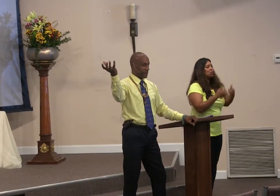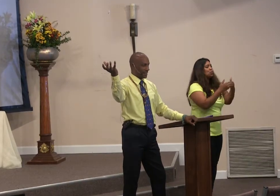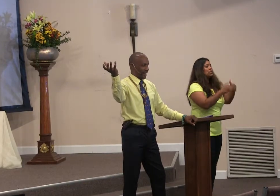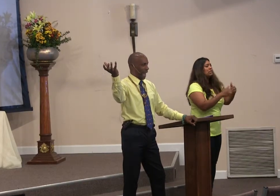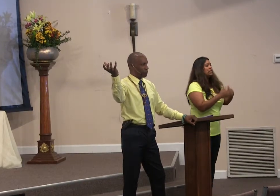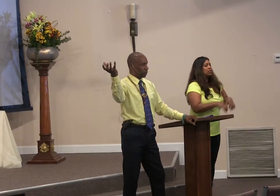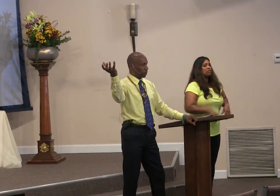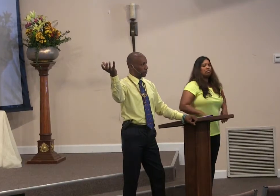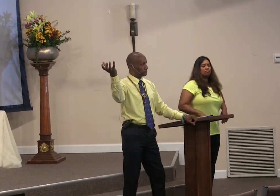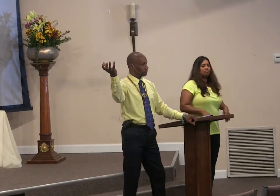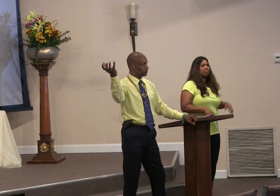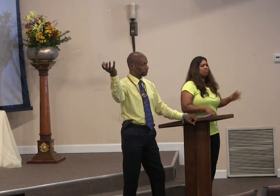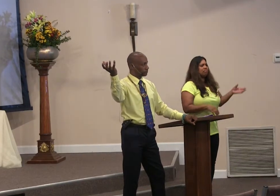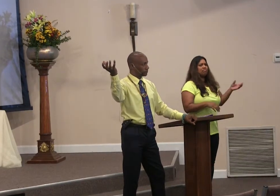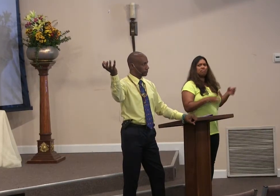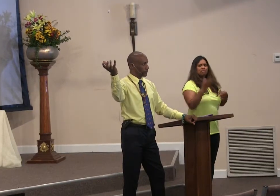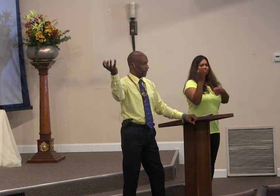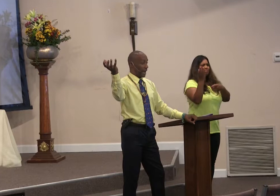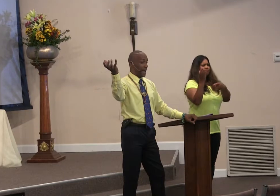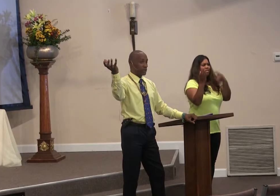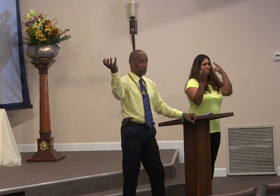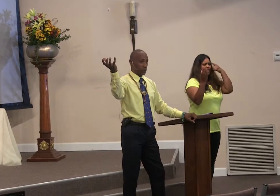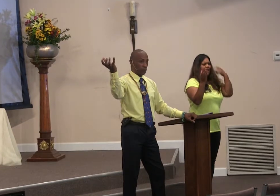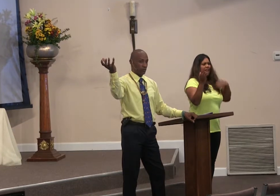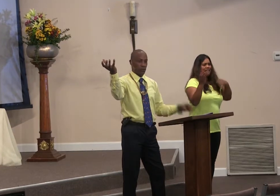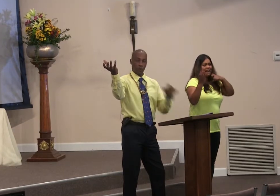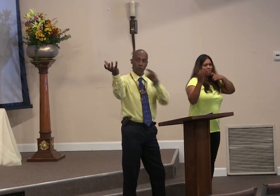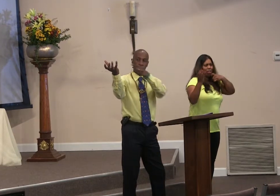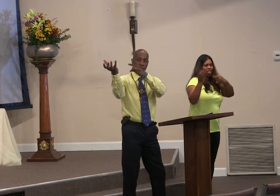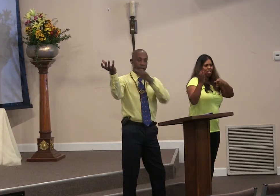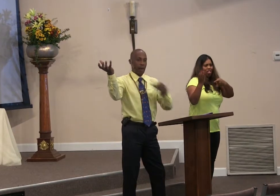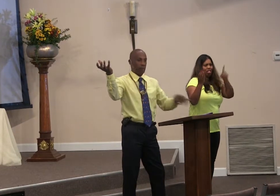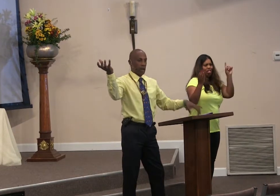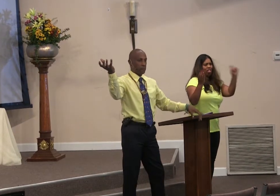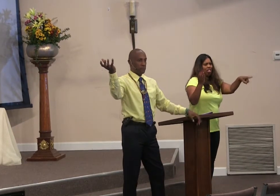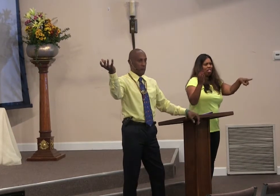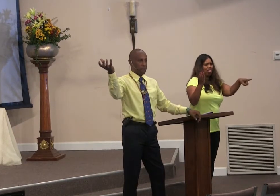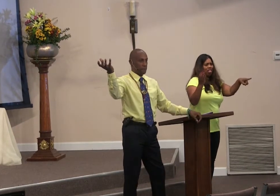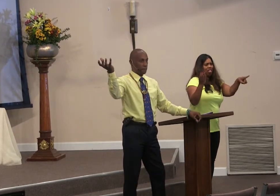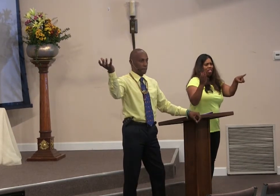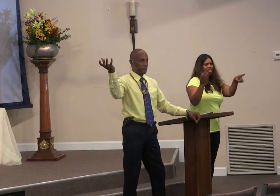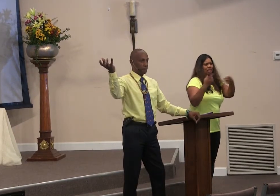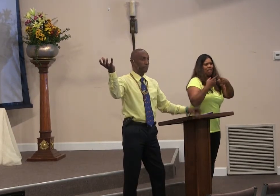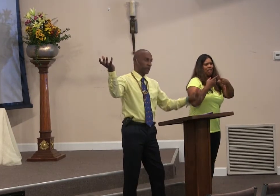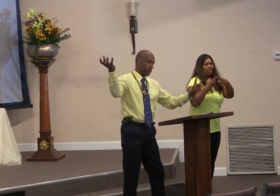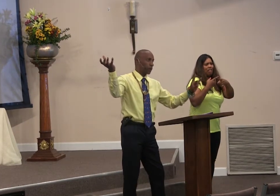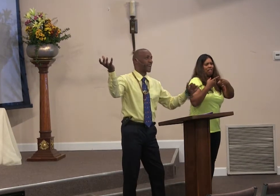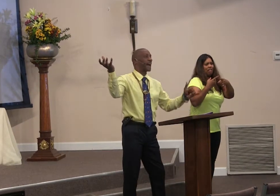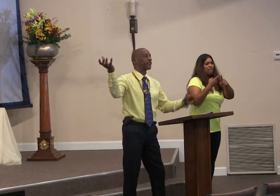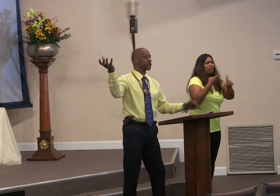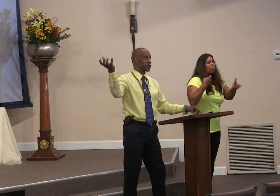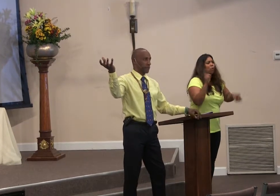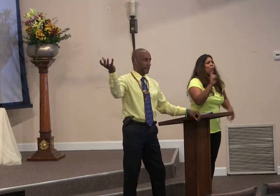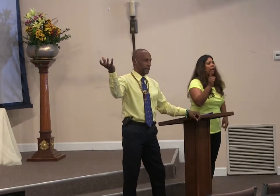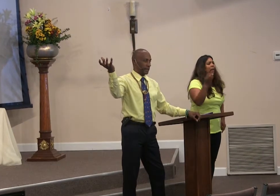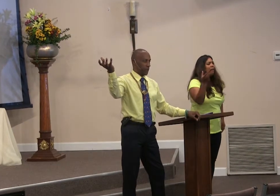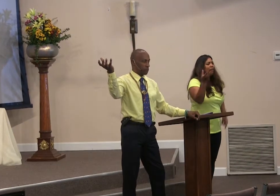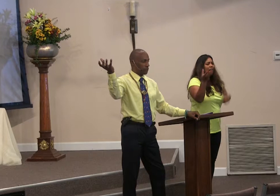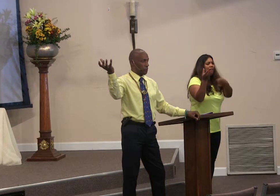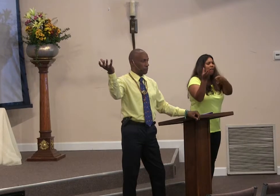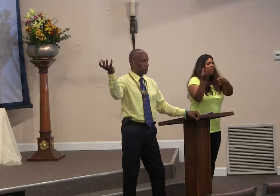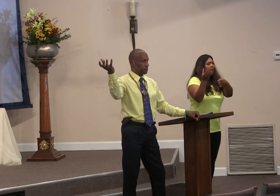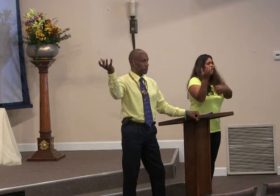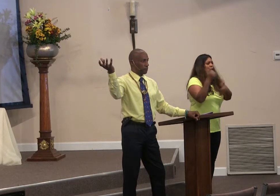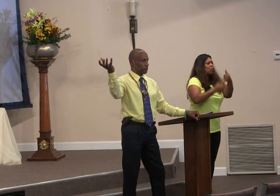that there is an apple. And I ask you, where did this apple come from? What kind of tree did it